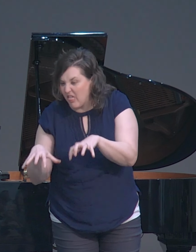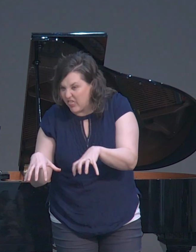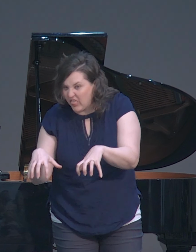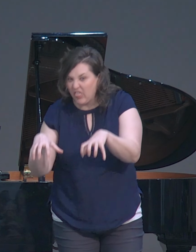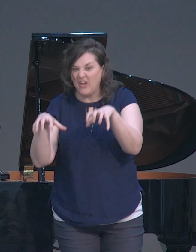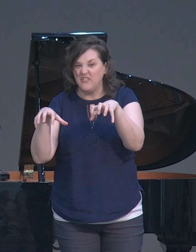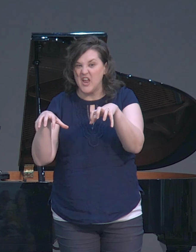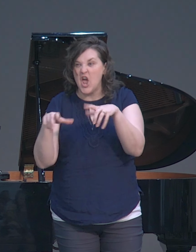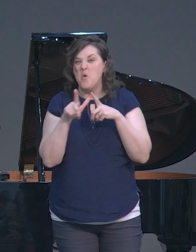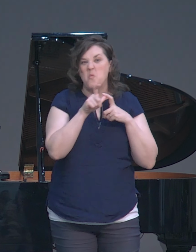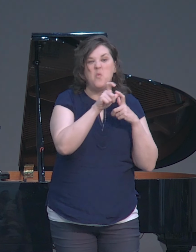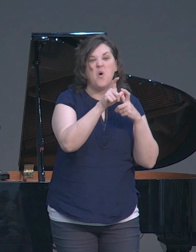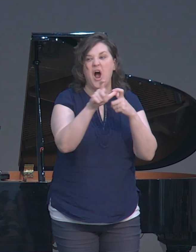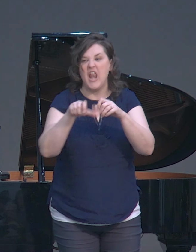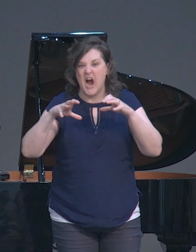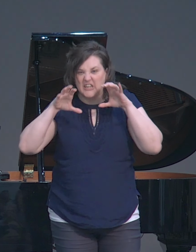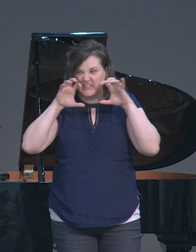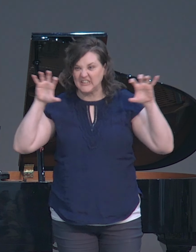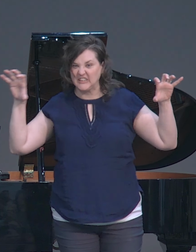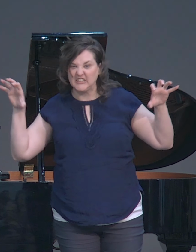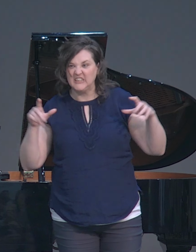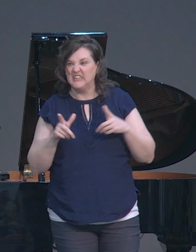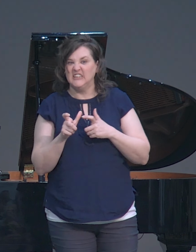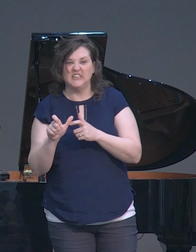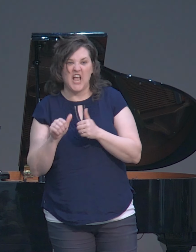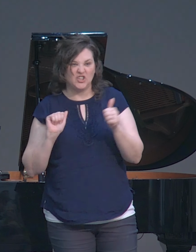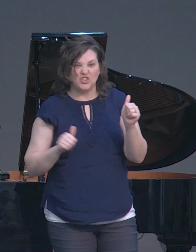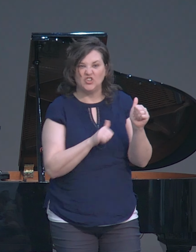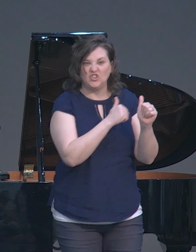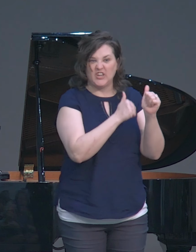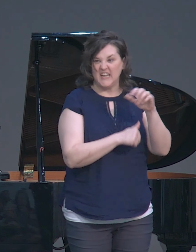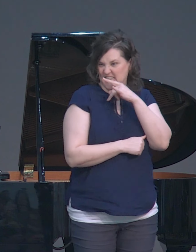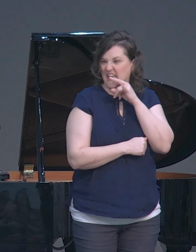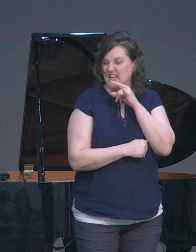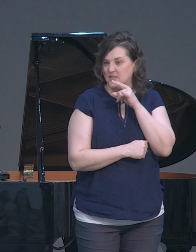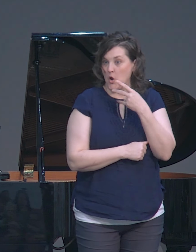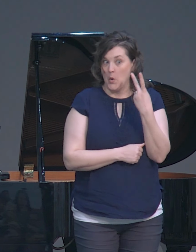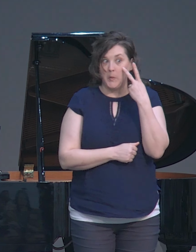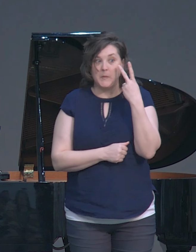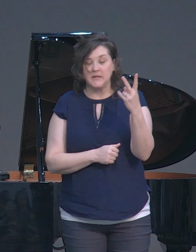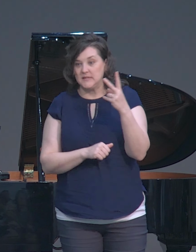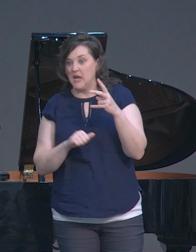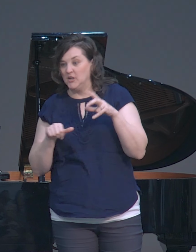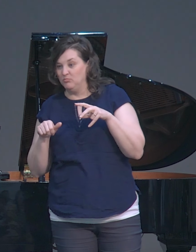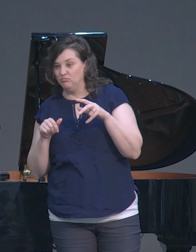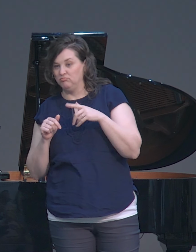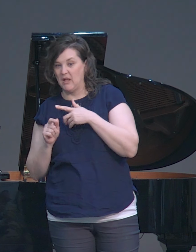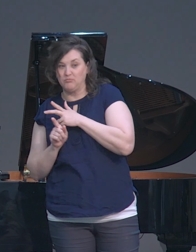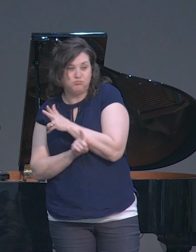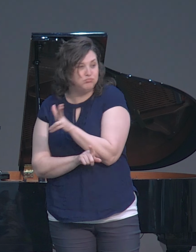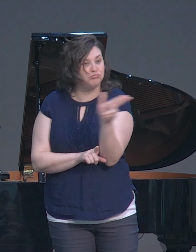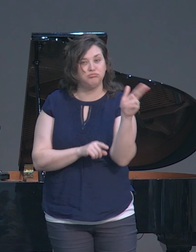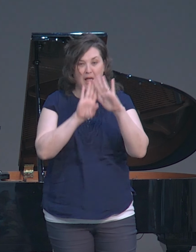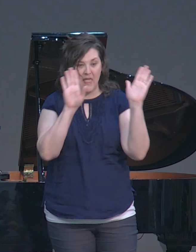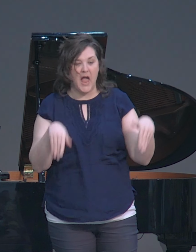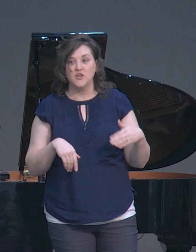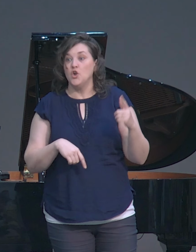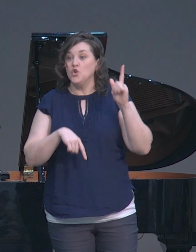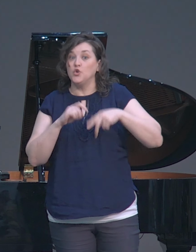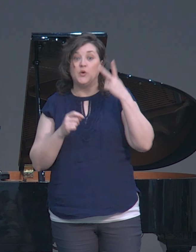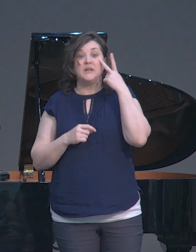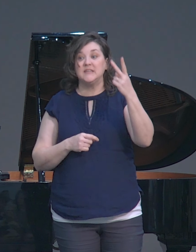would run around the yard, and he would chase us kids around the yard. And we would see him run around the side of the house, and you couldn't see his head.